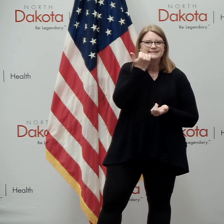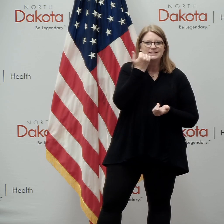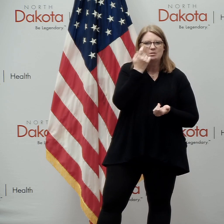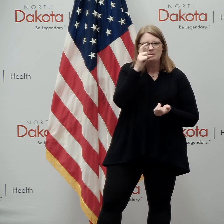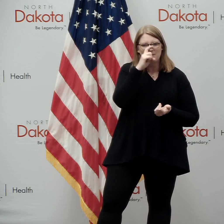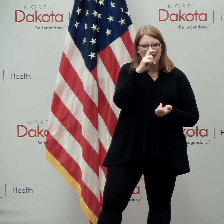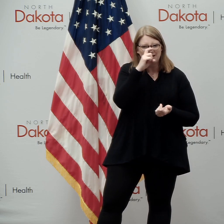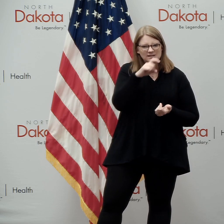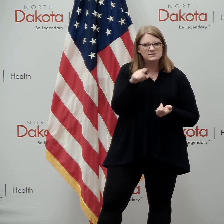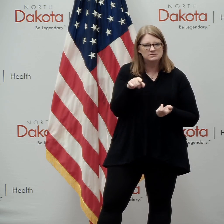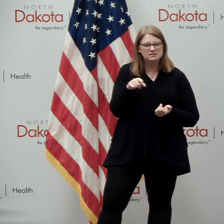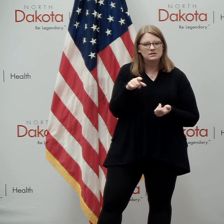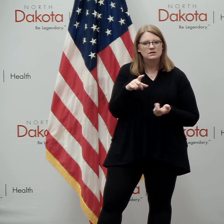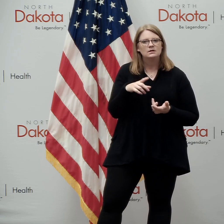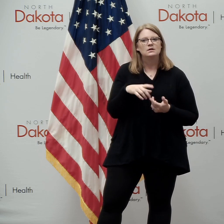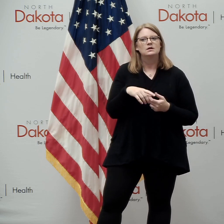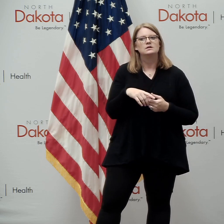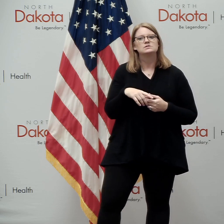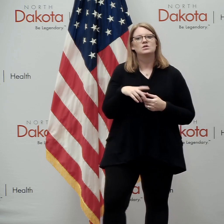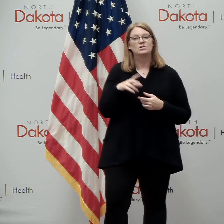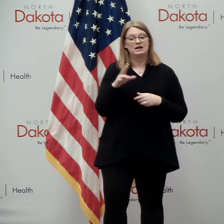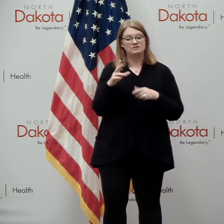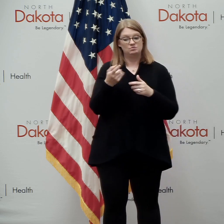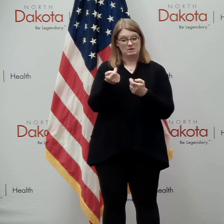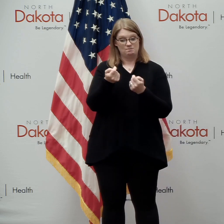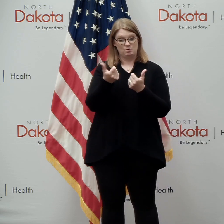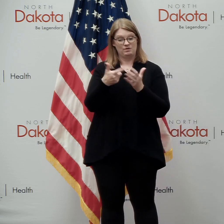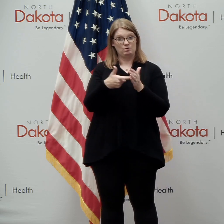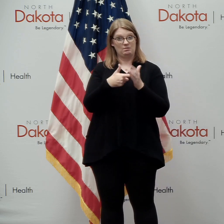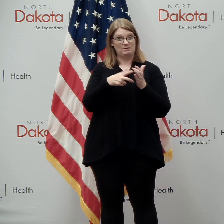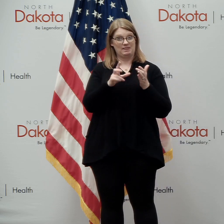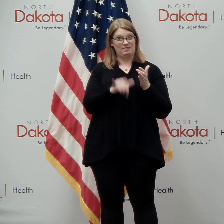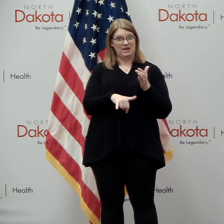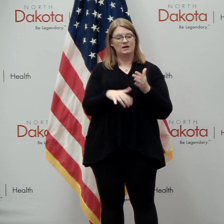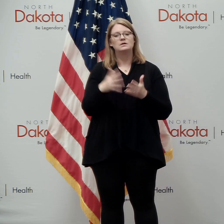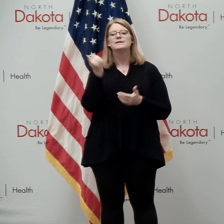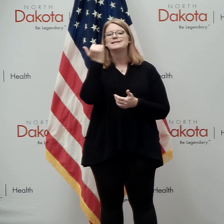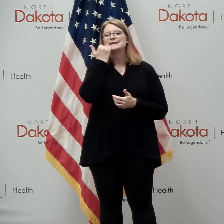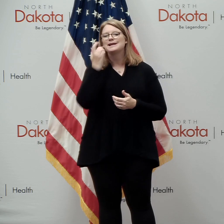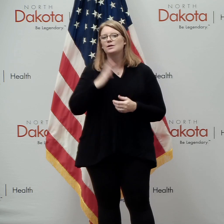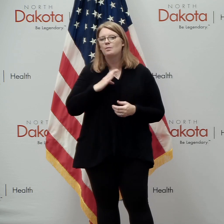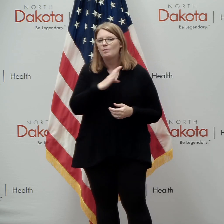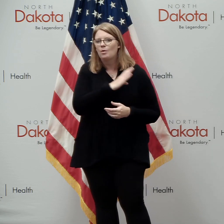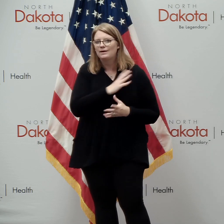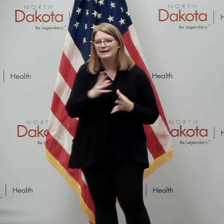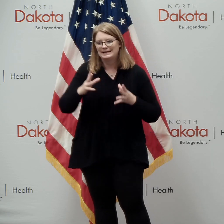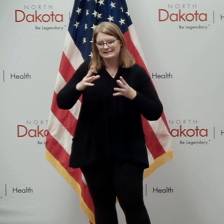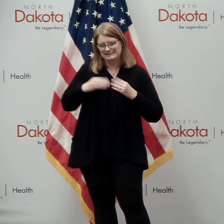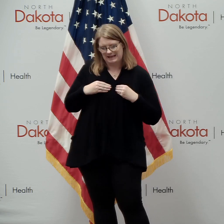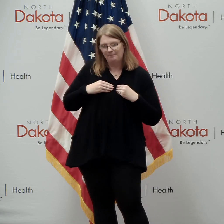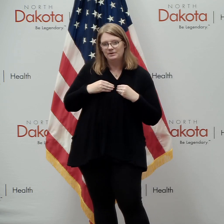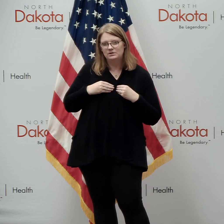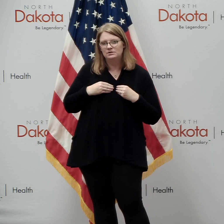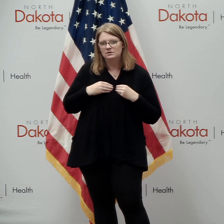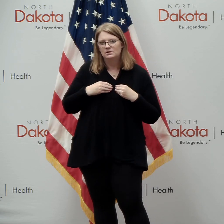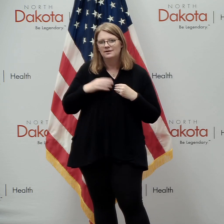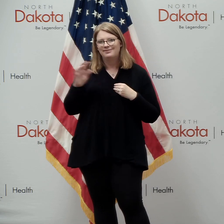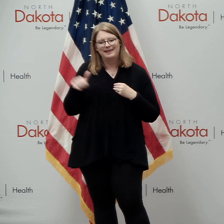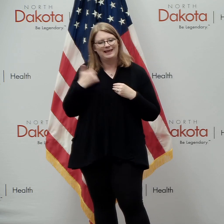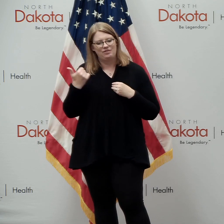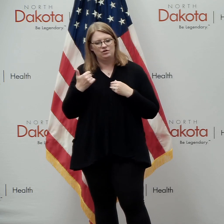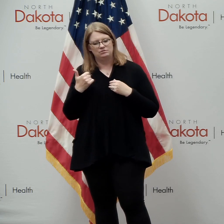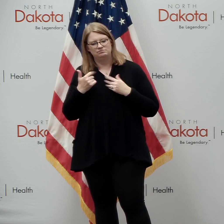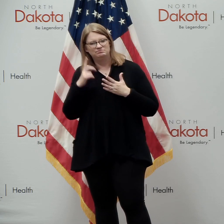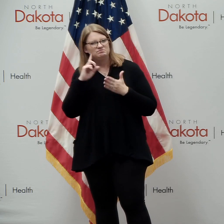mannequins. Removing the patient-based requirement allows the dental board to accept clinical competency examinations using the mannequin.